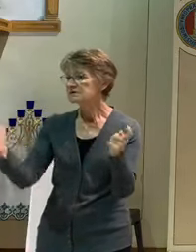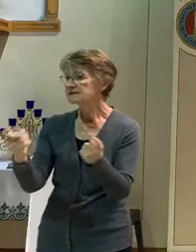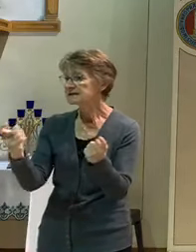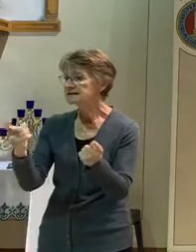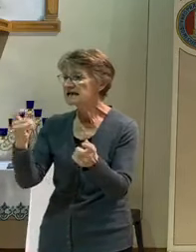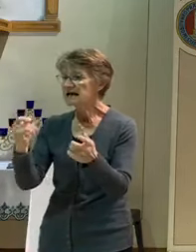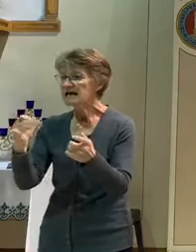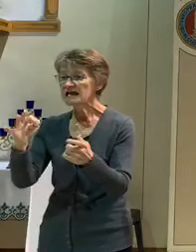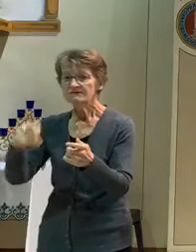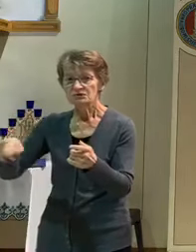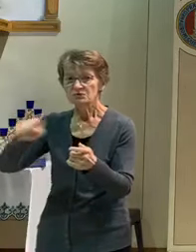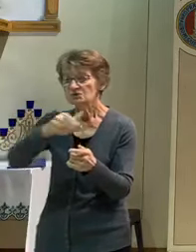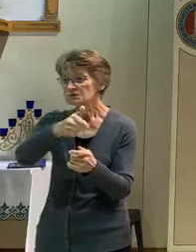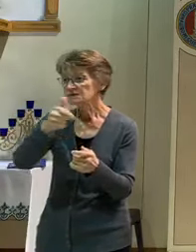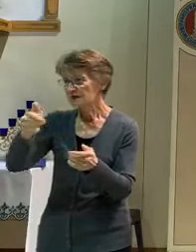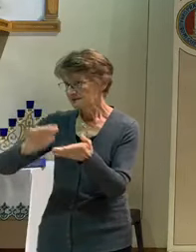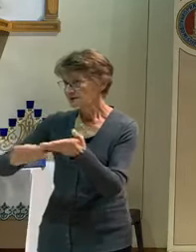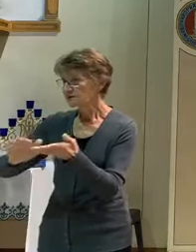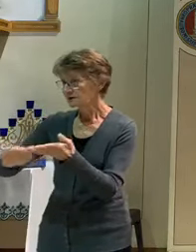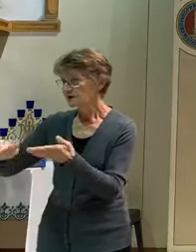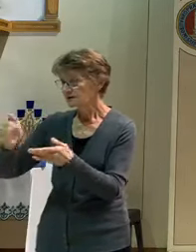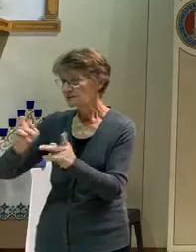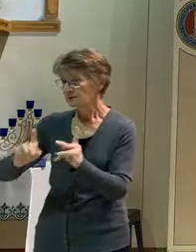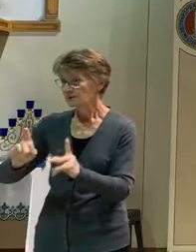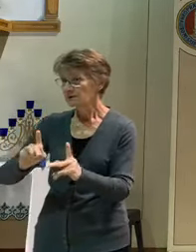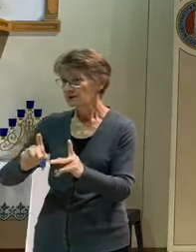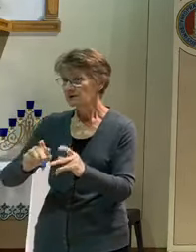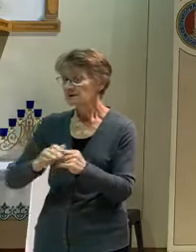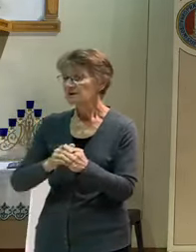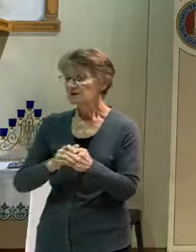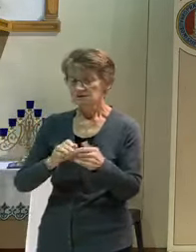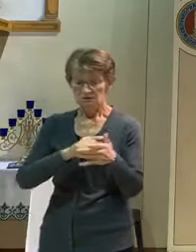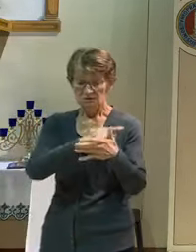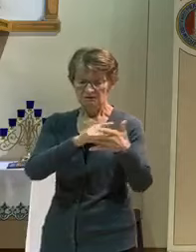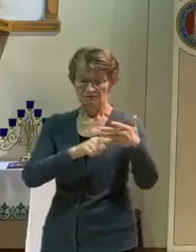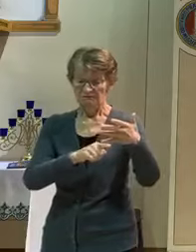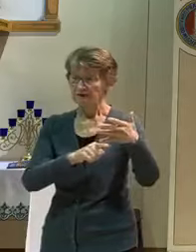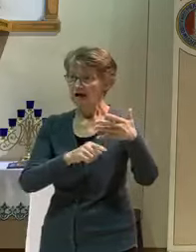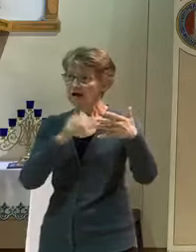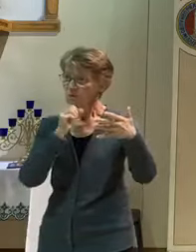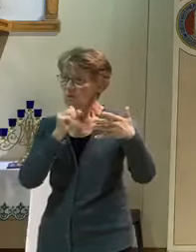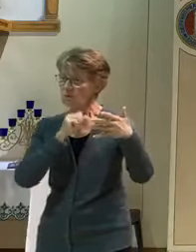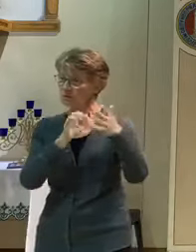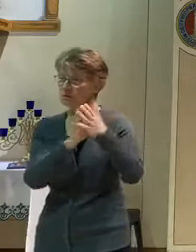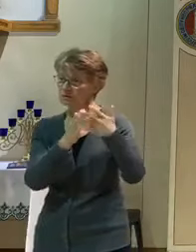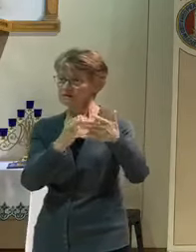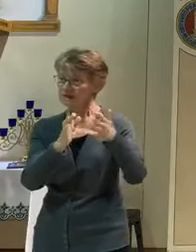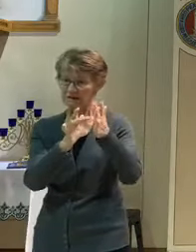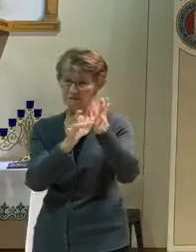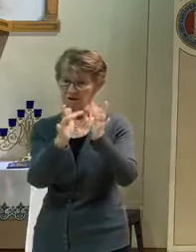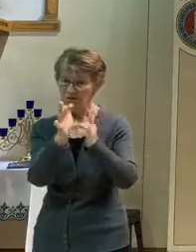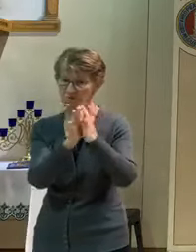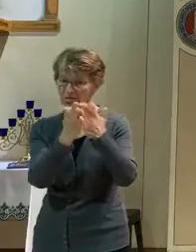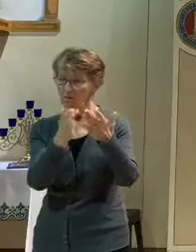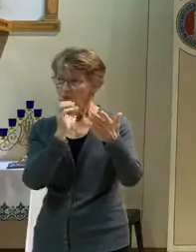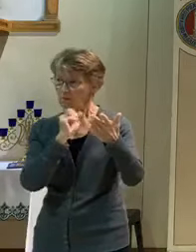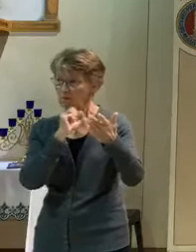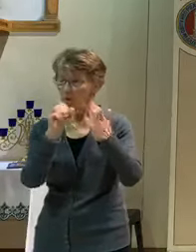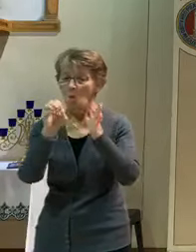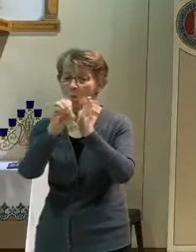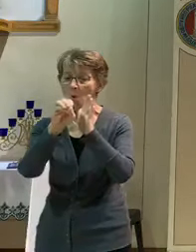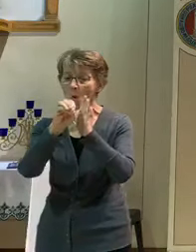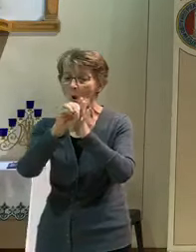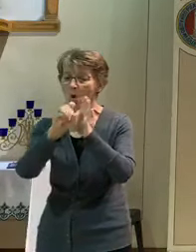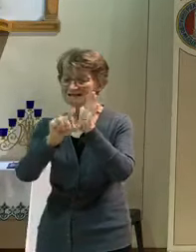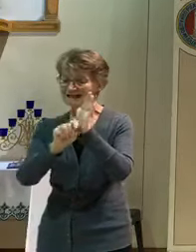Bible: Genesis, Exodus, Leviticus, Deuteronomy, and Numbers. Just as a Catholic church would know, we